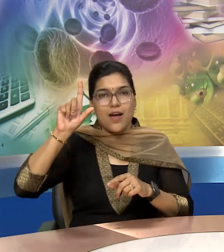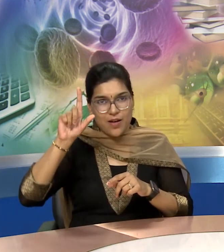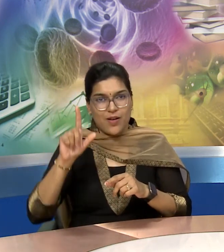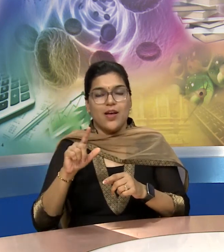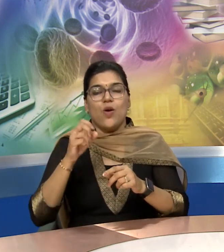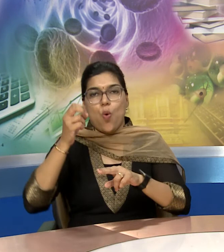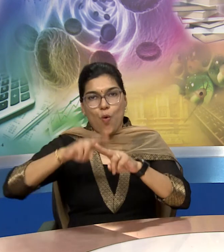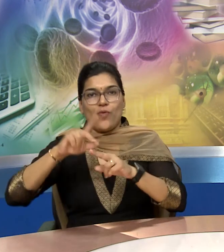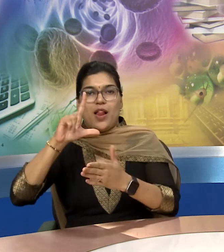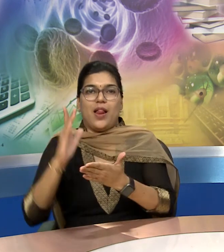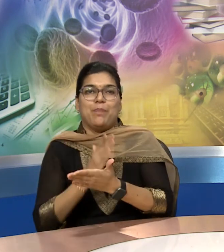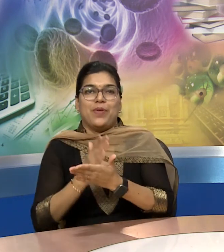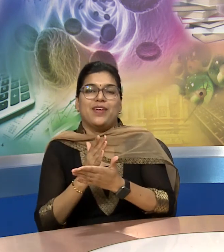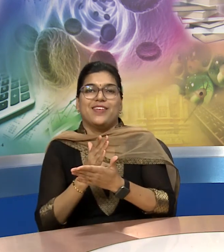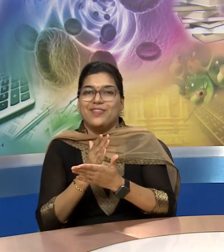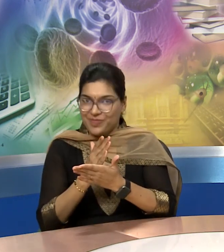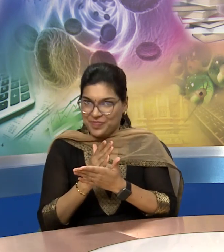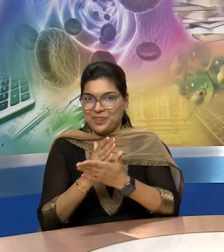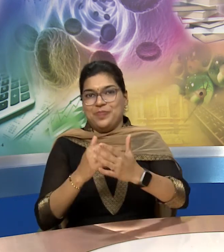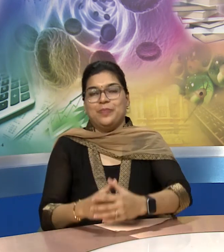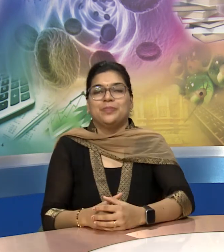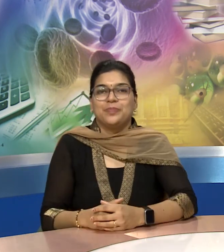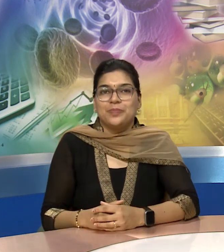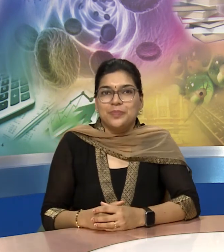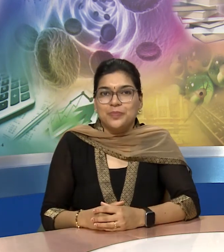know that library is an important place.